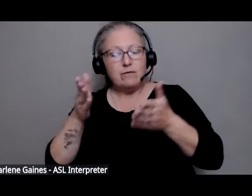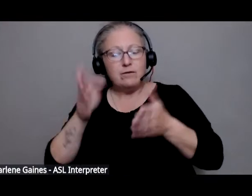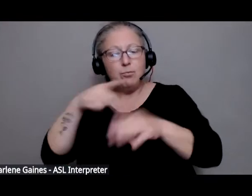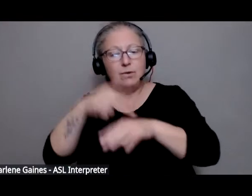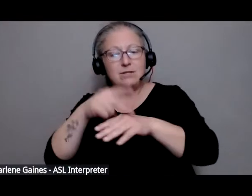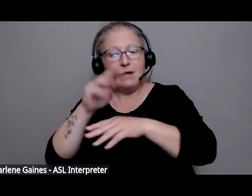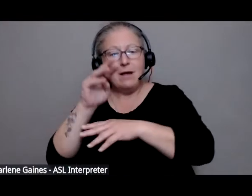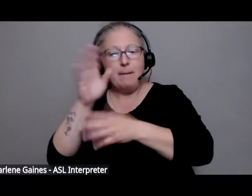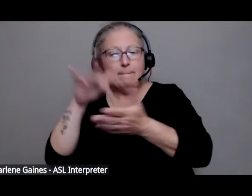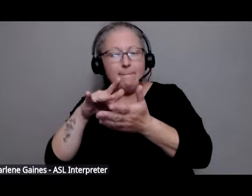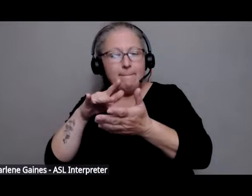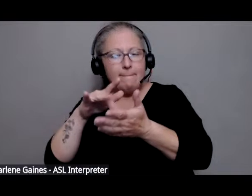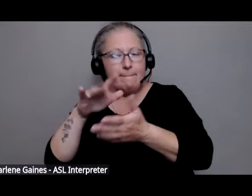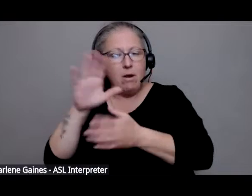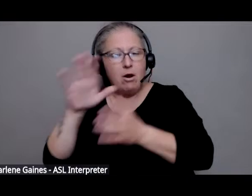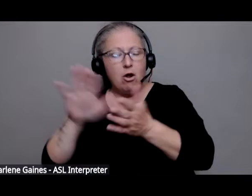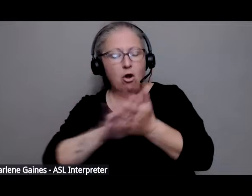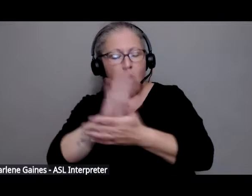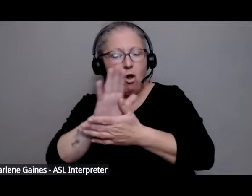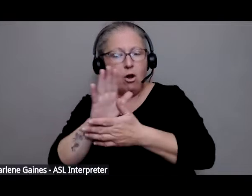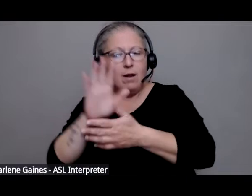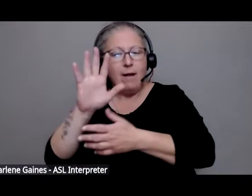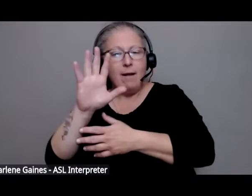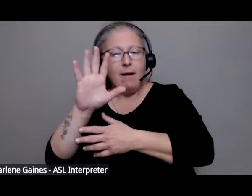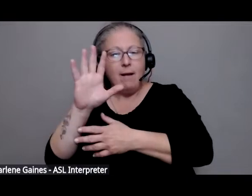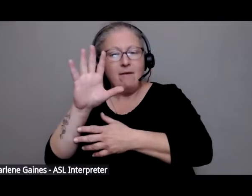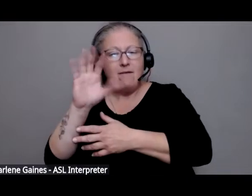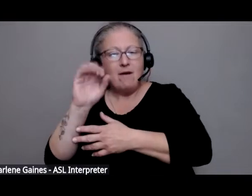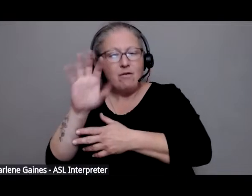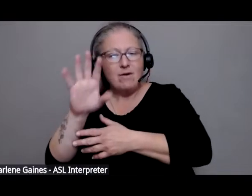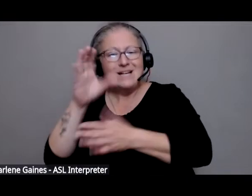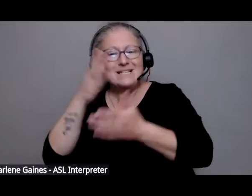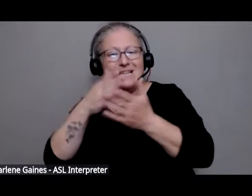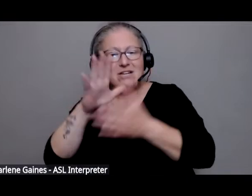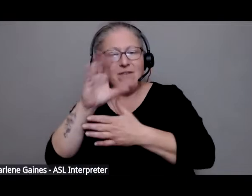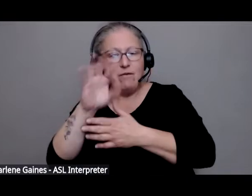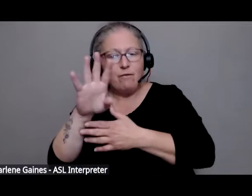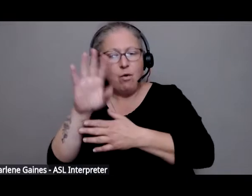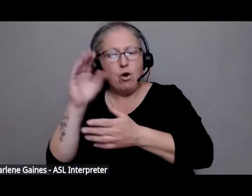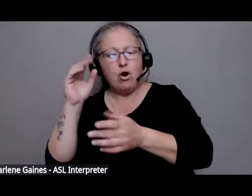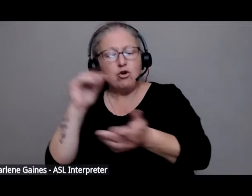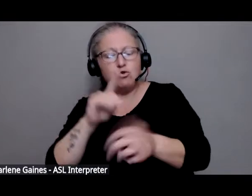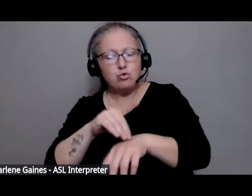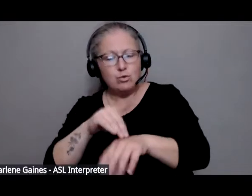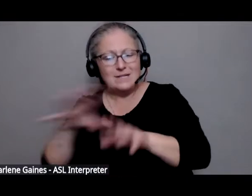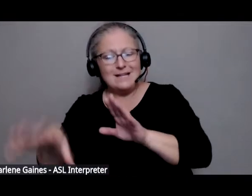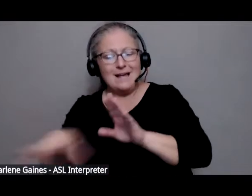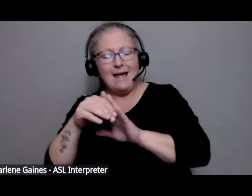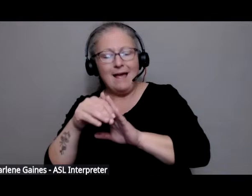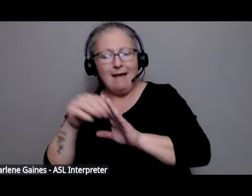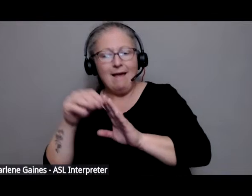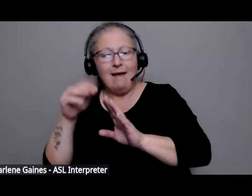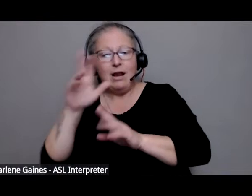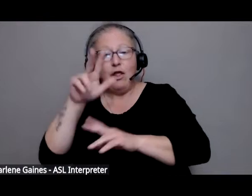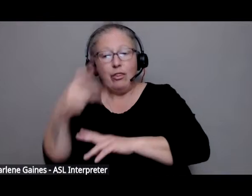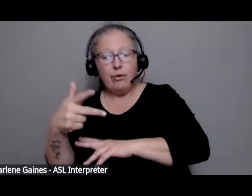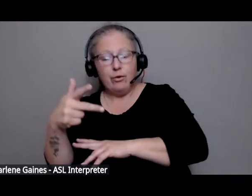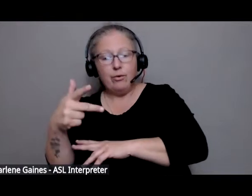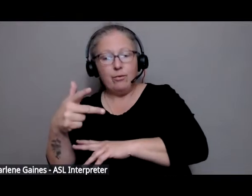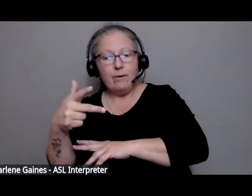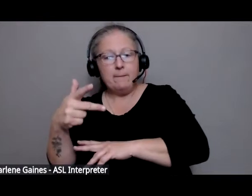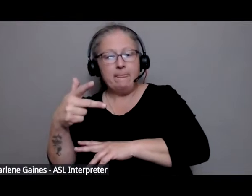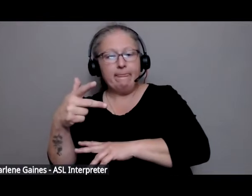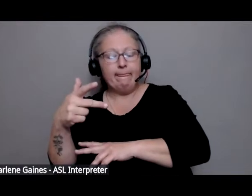is removed and many 504, Section 504 duties are added. And then the third one is